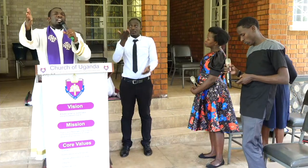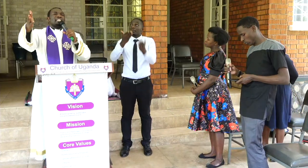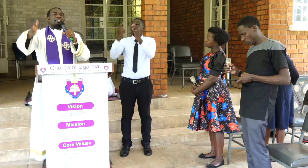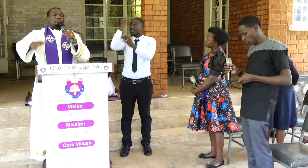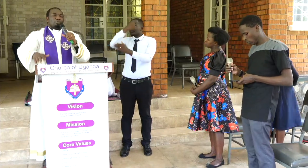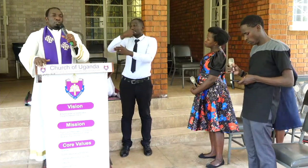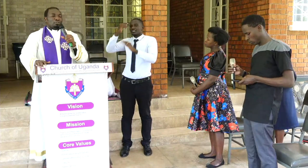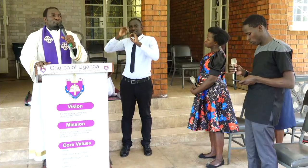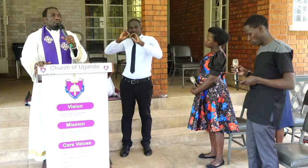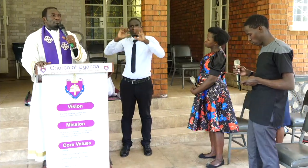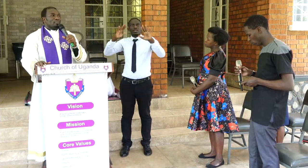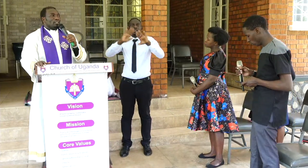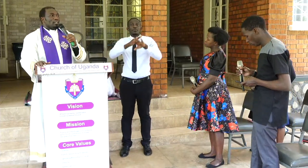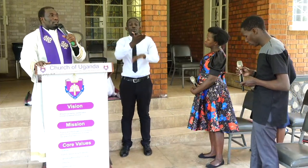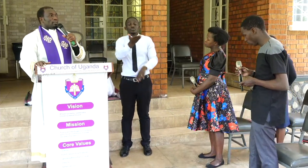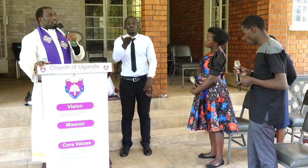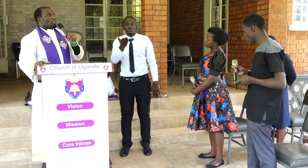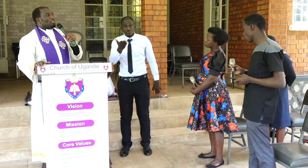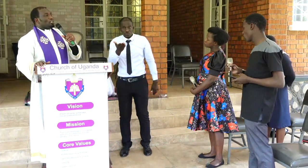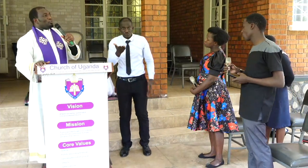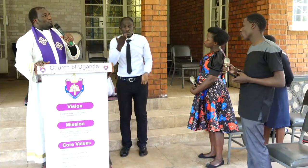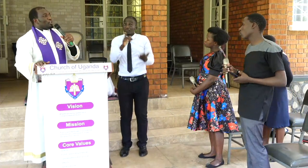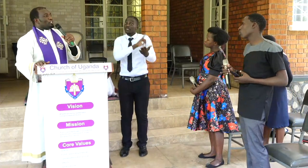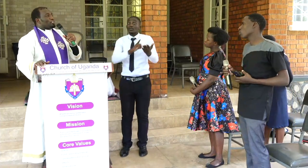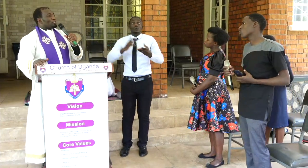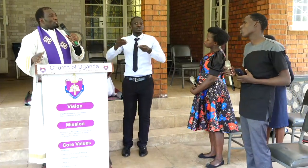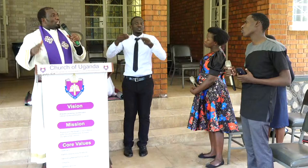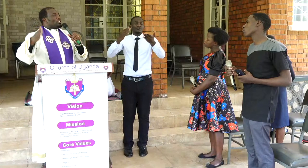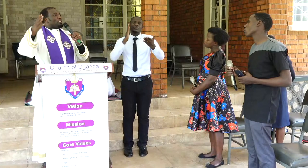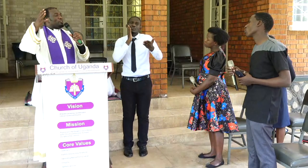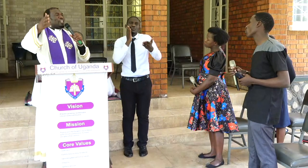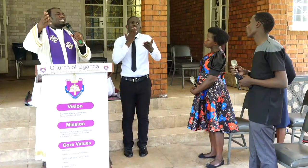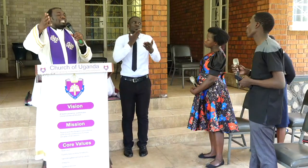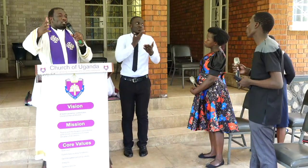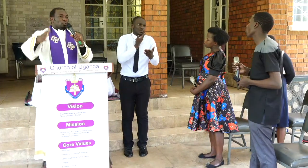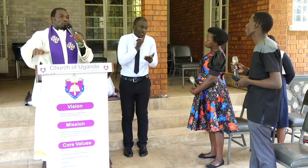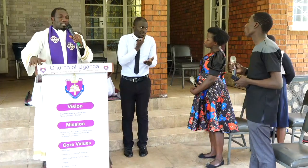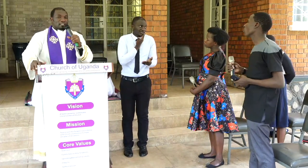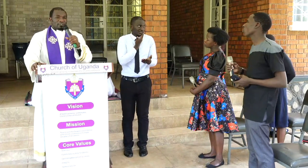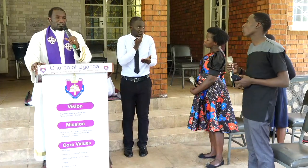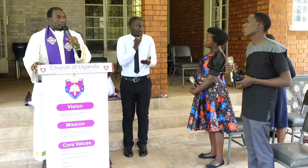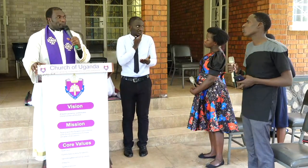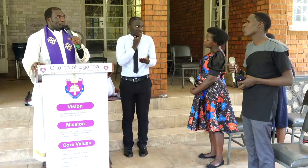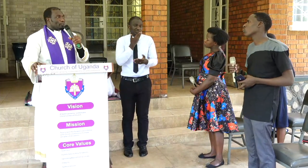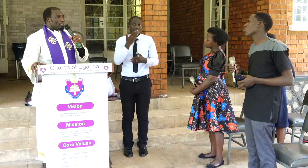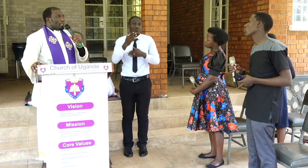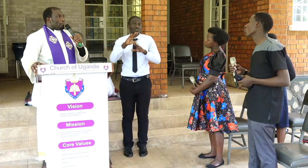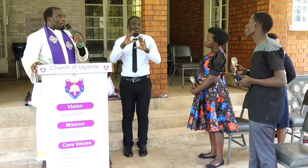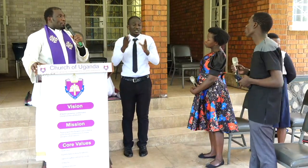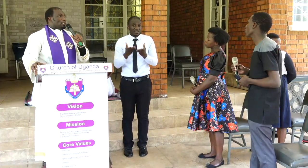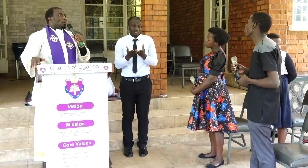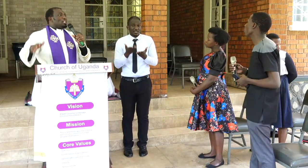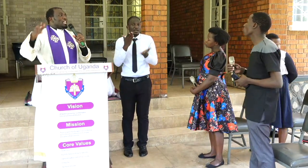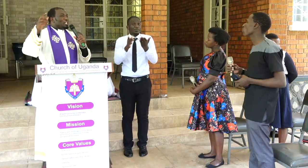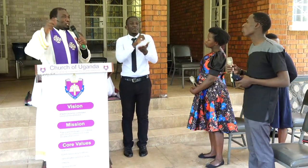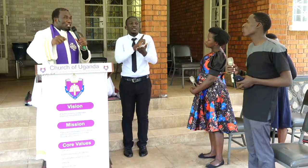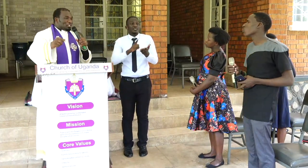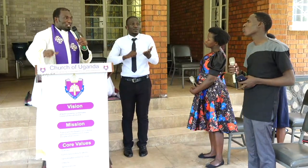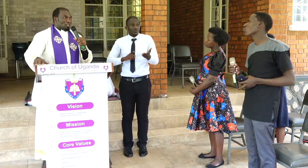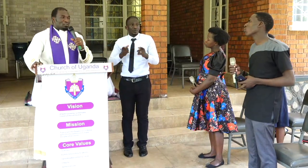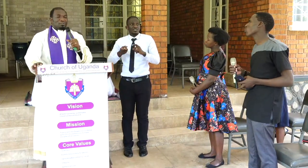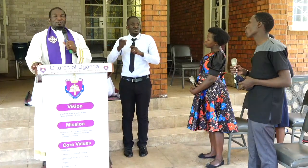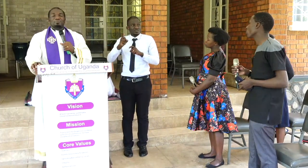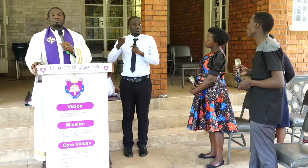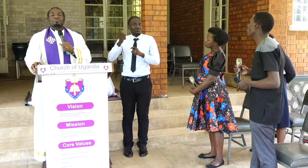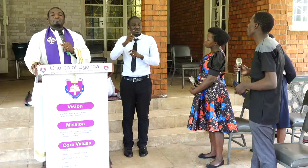Face shine upon you. May the Lord give you grace to eat the fatness of the earth. May the Lord increase